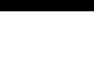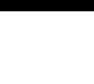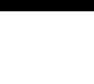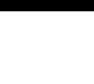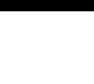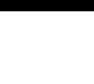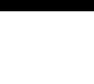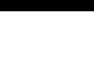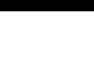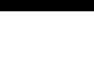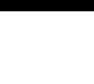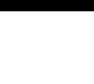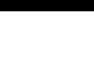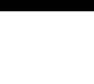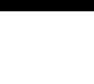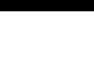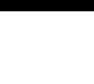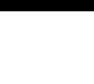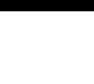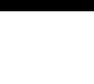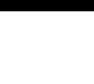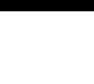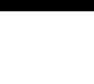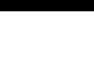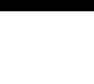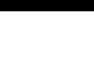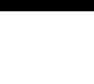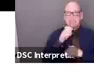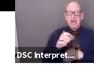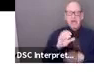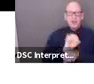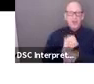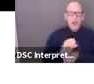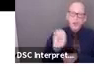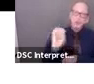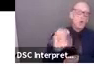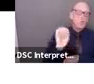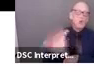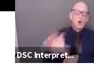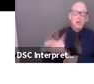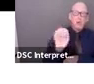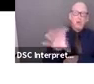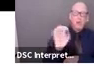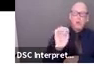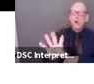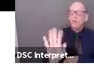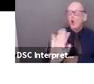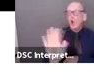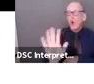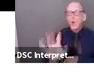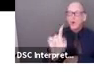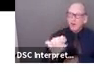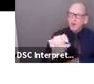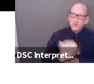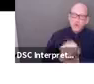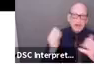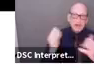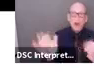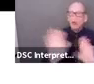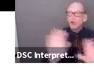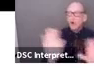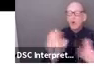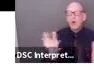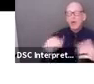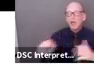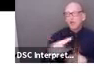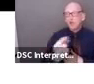to understand, when people come in the door, it's not like we're throwing job opportunities at you and saying you have to get employed right now. We want them to